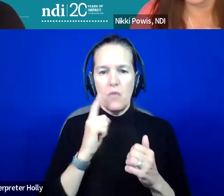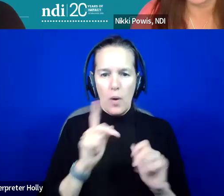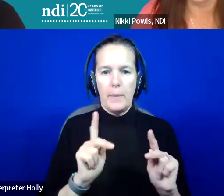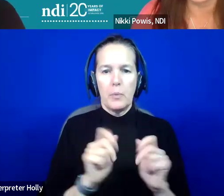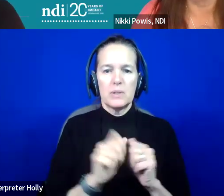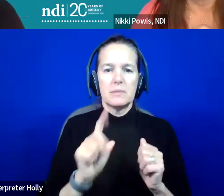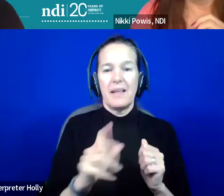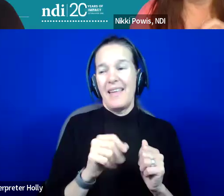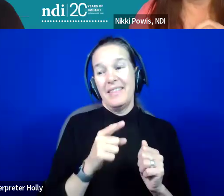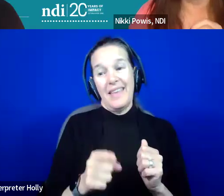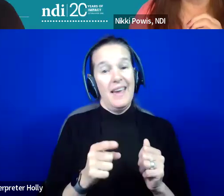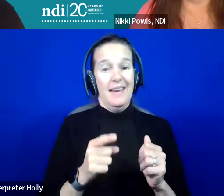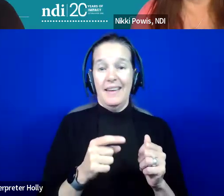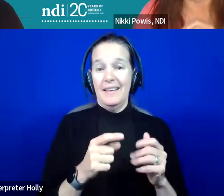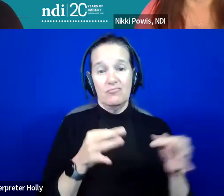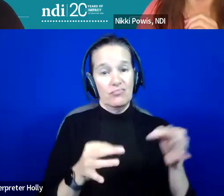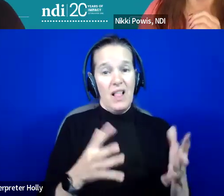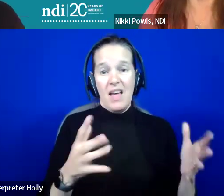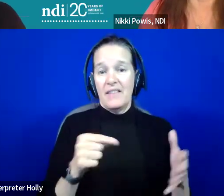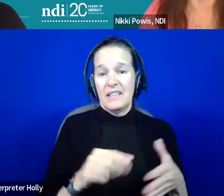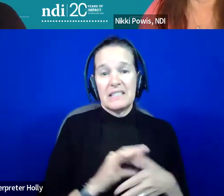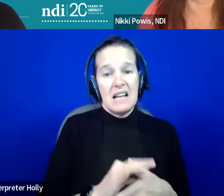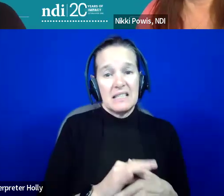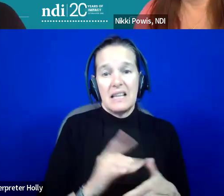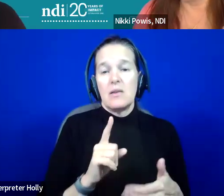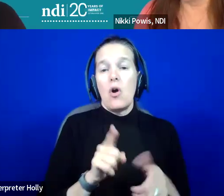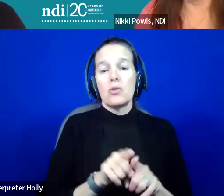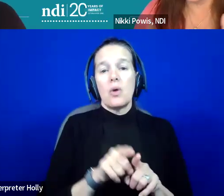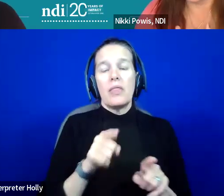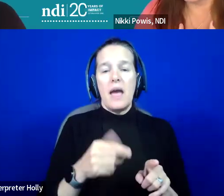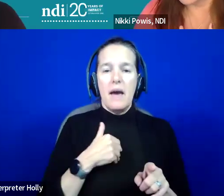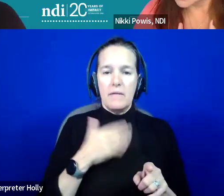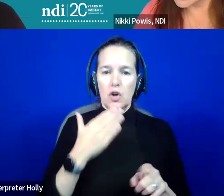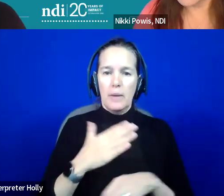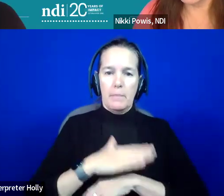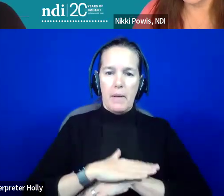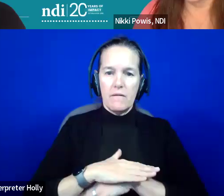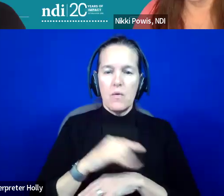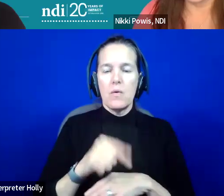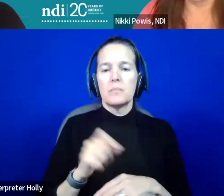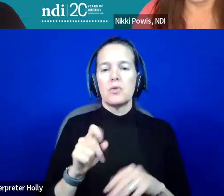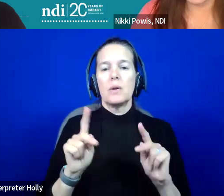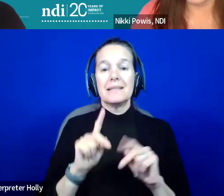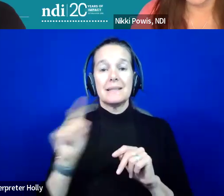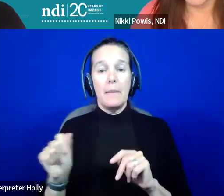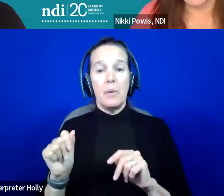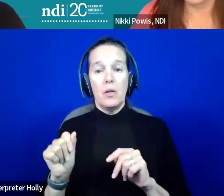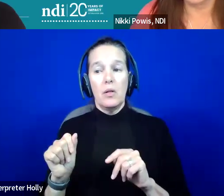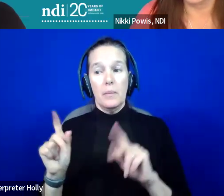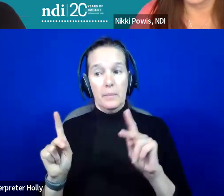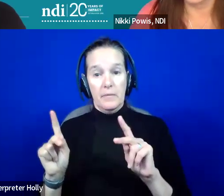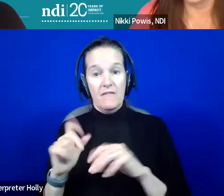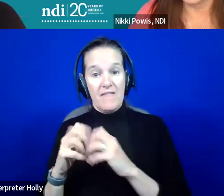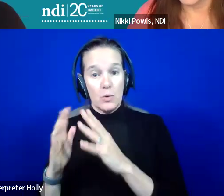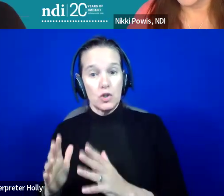sort of type of content. They Mhm. also both offer a platform where disabled founders can connect with one